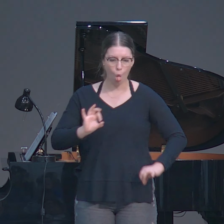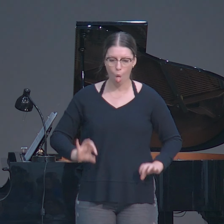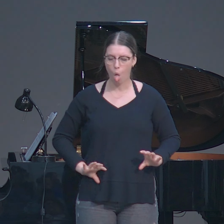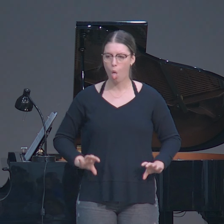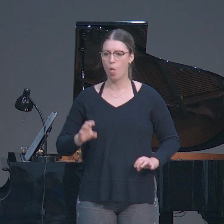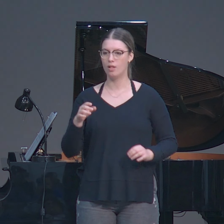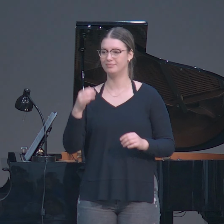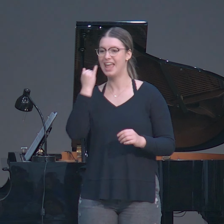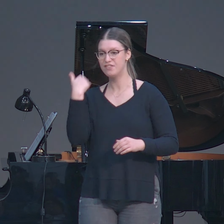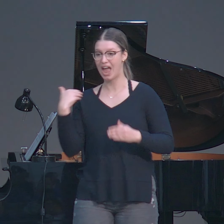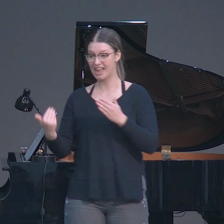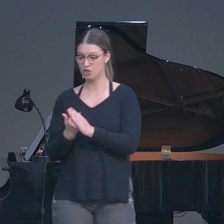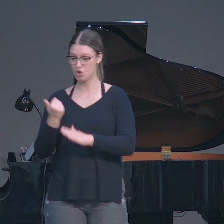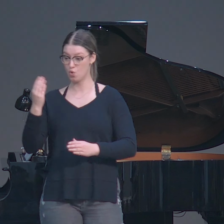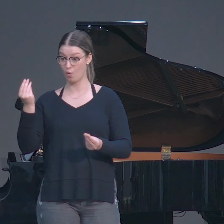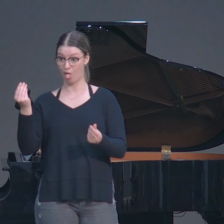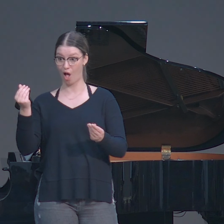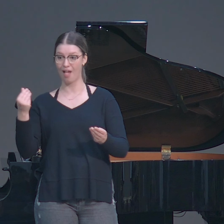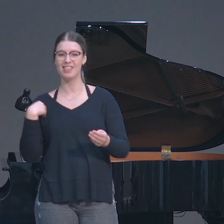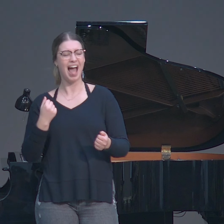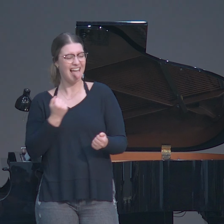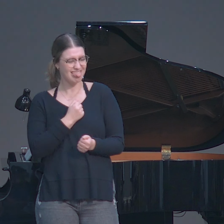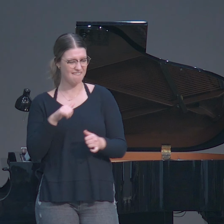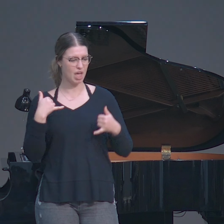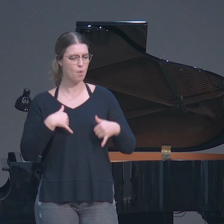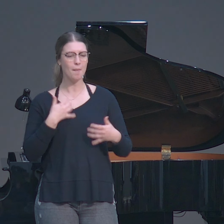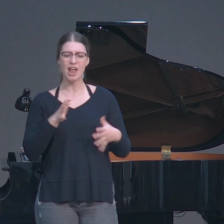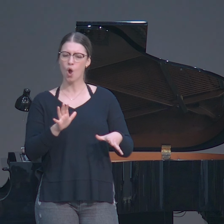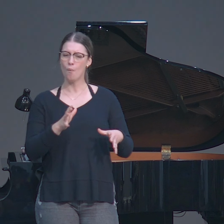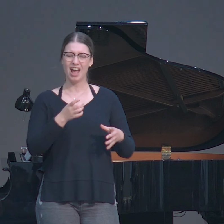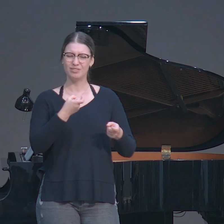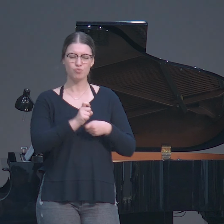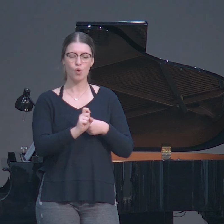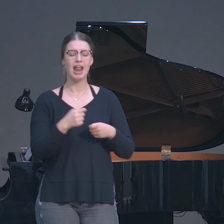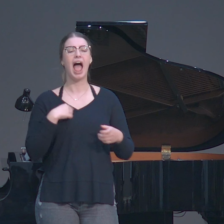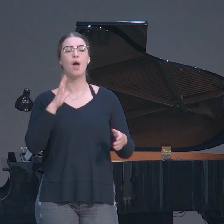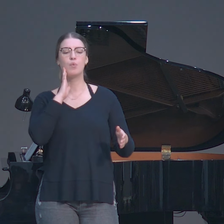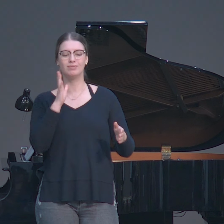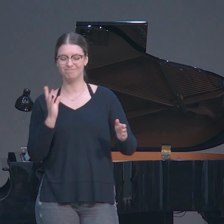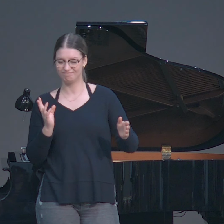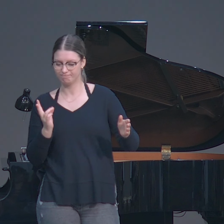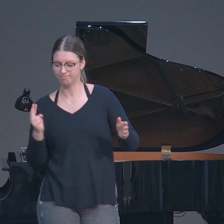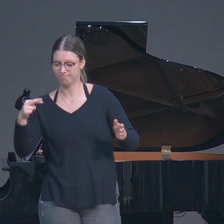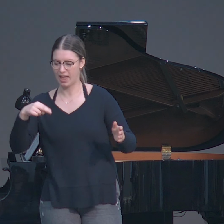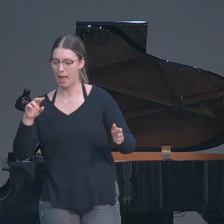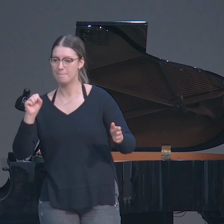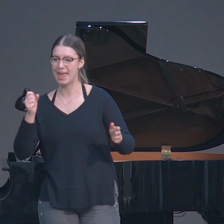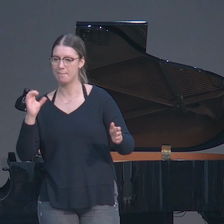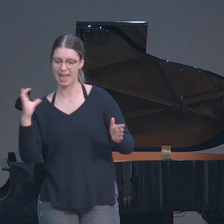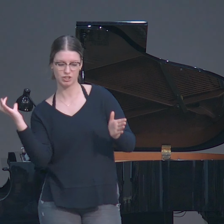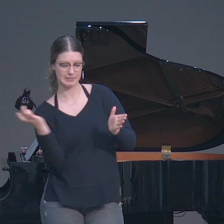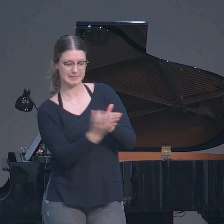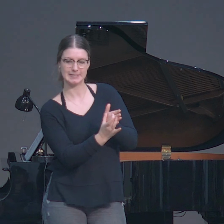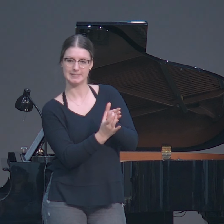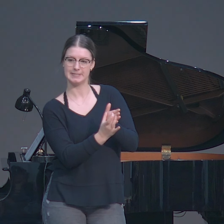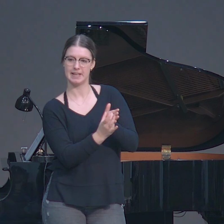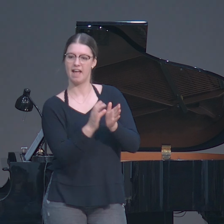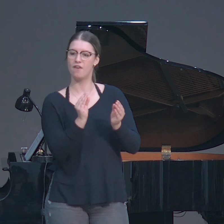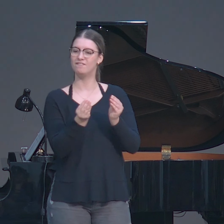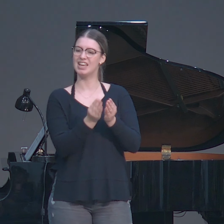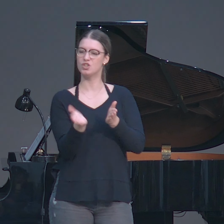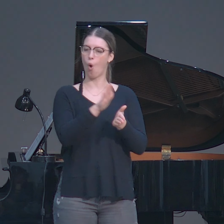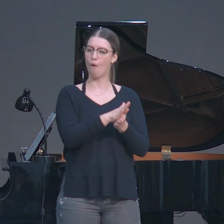a new piece of cloth, and you're like, "Man, I love my robe. I don't want to lose my robe." And you cut out a little patch, and you had that stitched in there